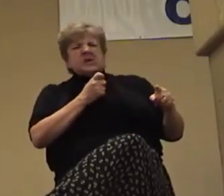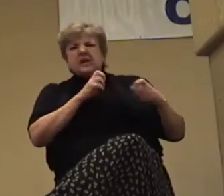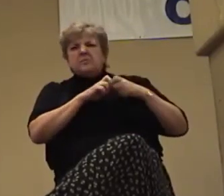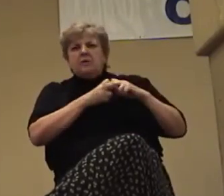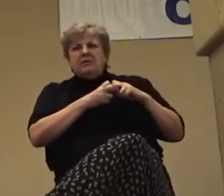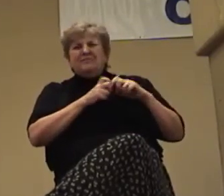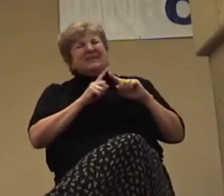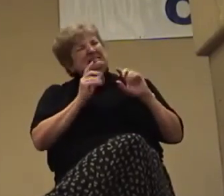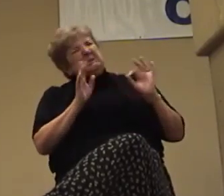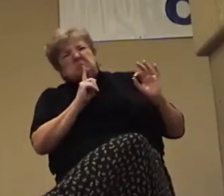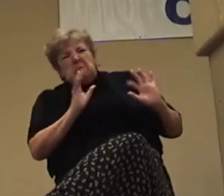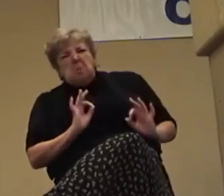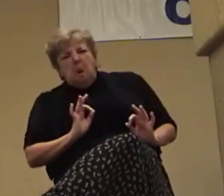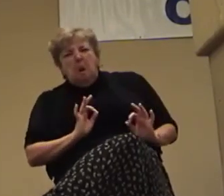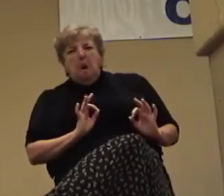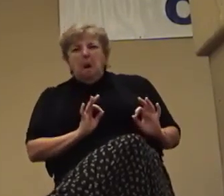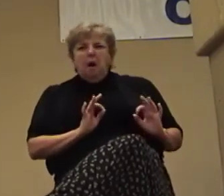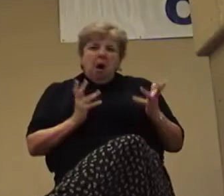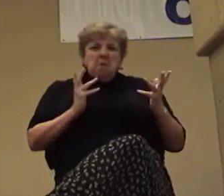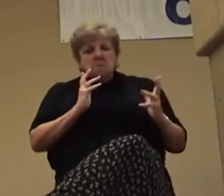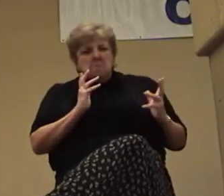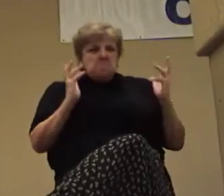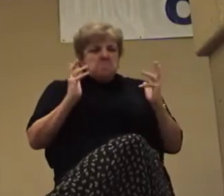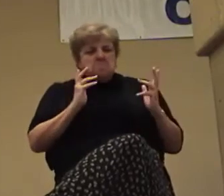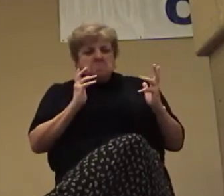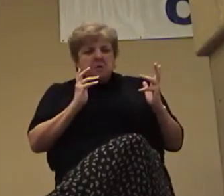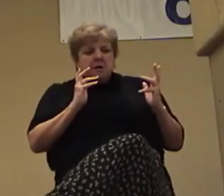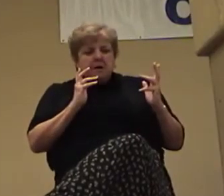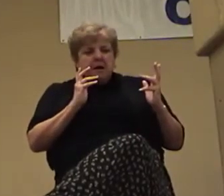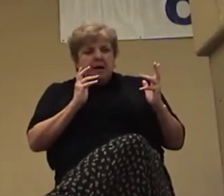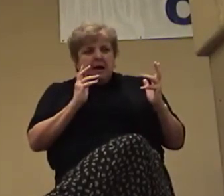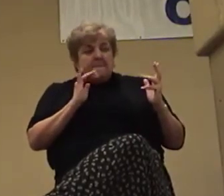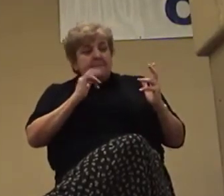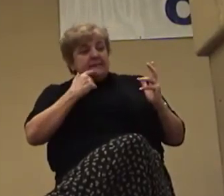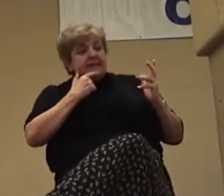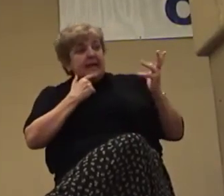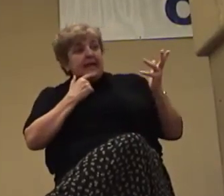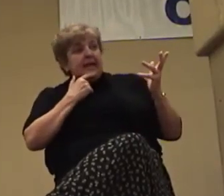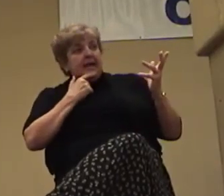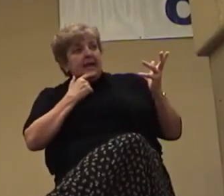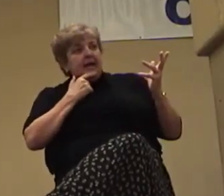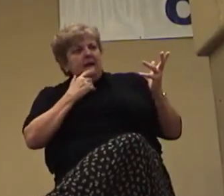technicality when you're drinking. Because Bill says clearly, unmindful of his welfare.